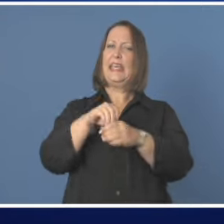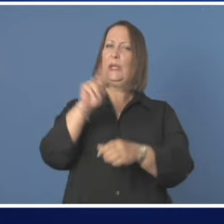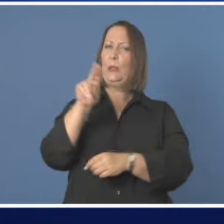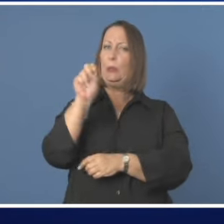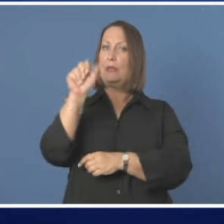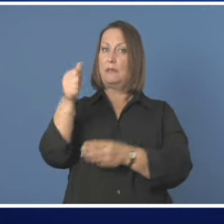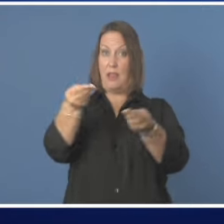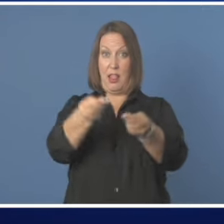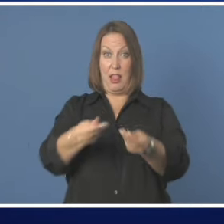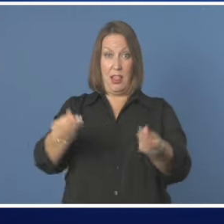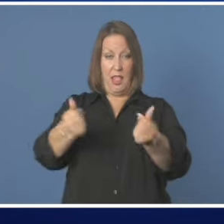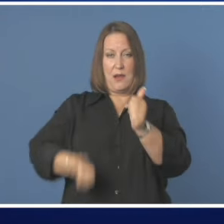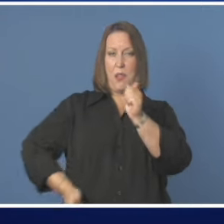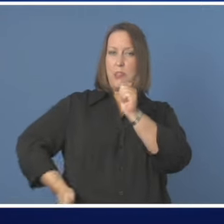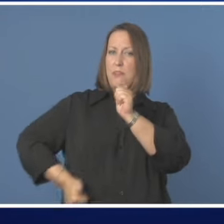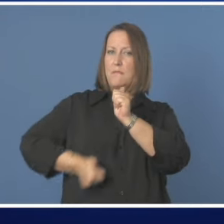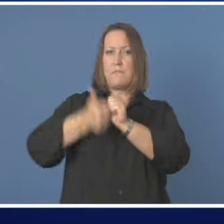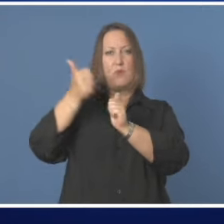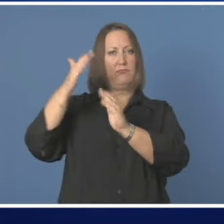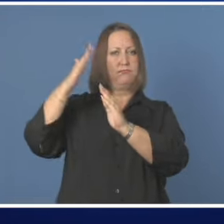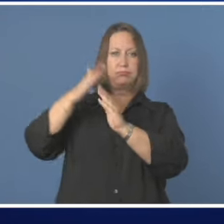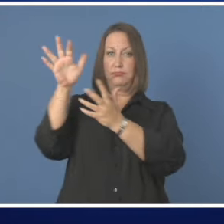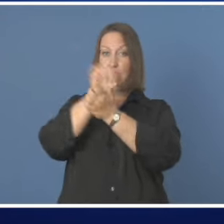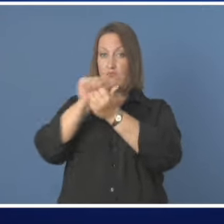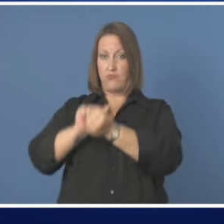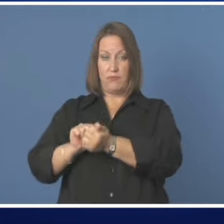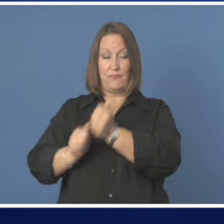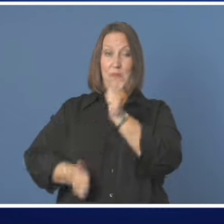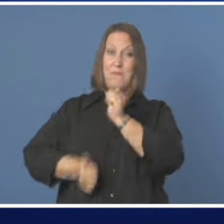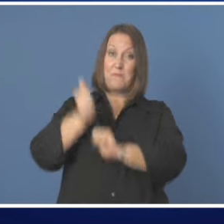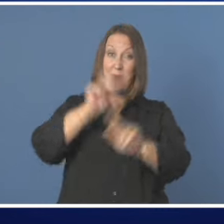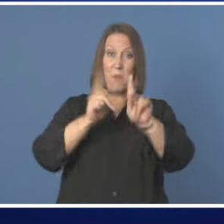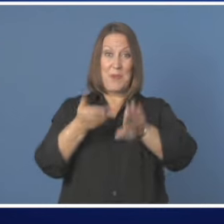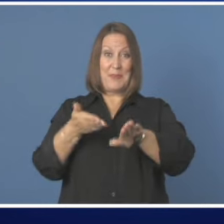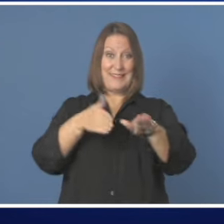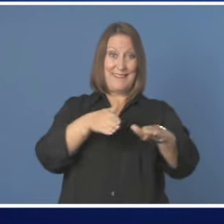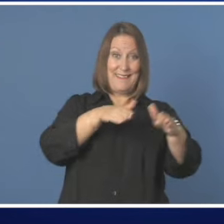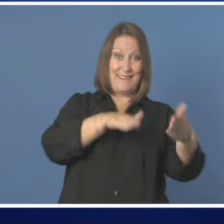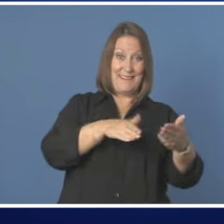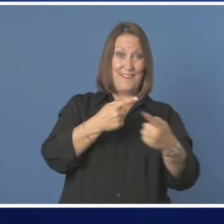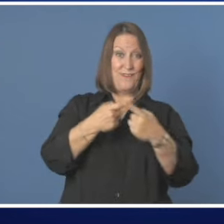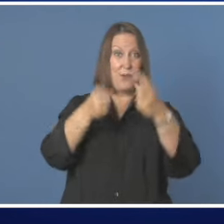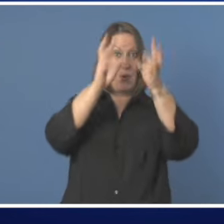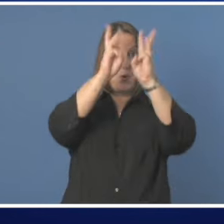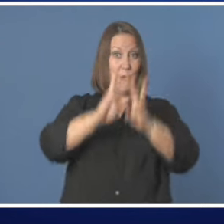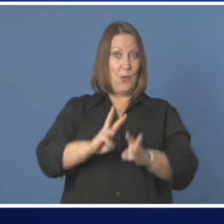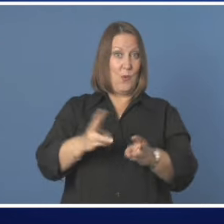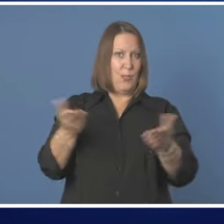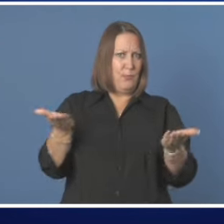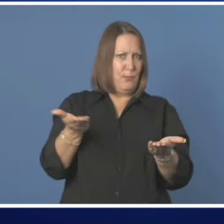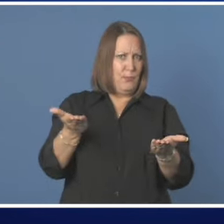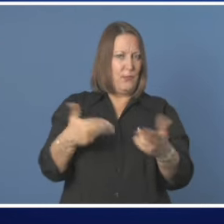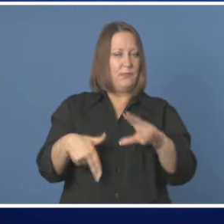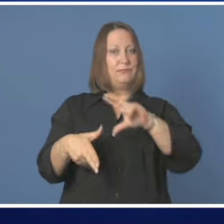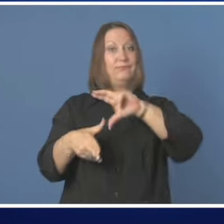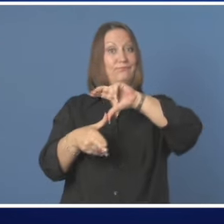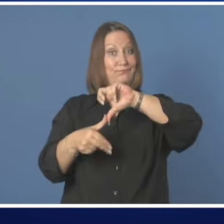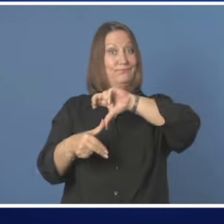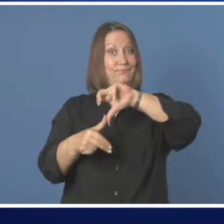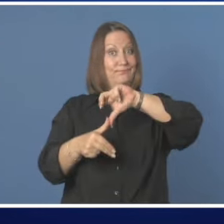One of the most dramatic, damaging, and potentially deadly events that occur in this country is a